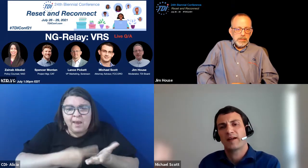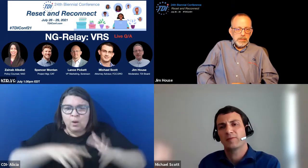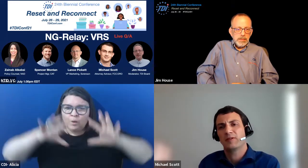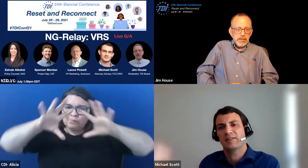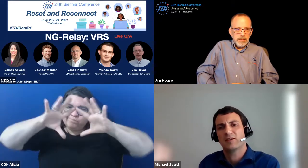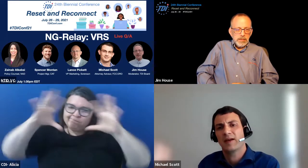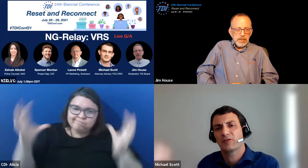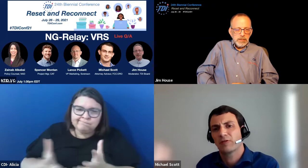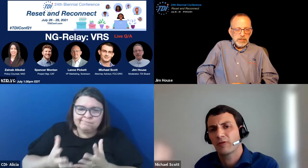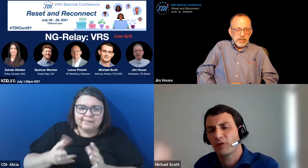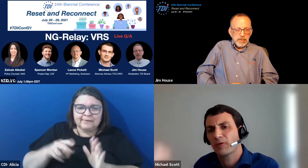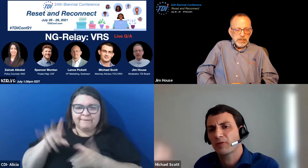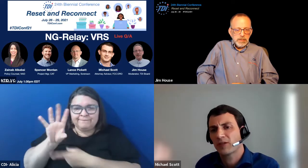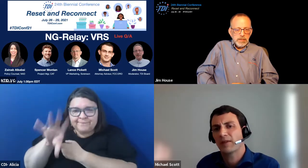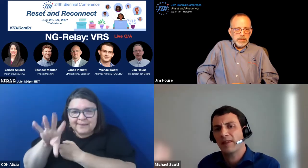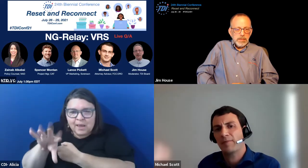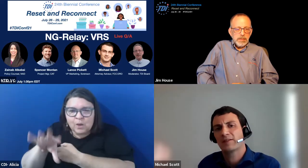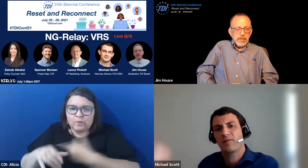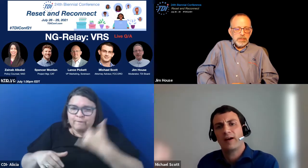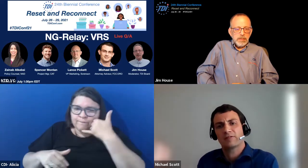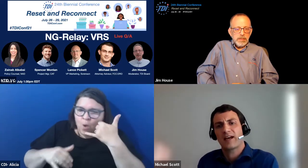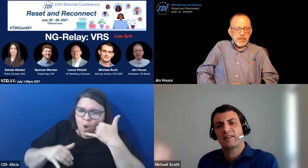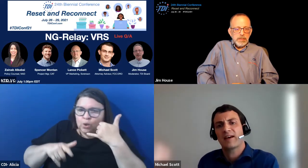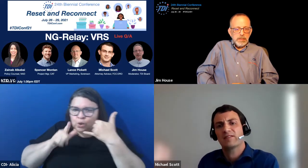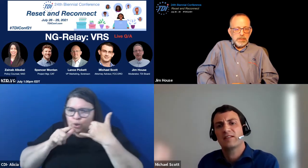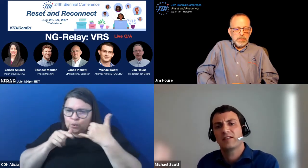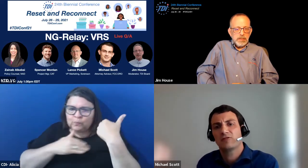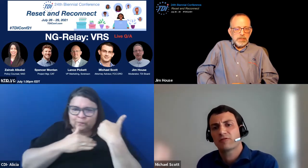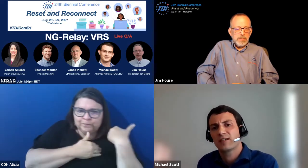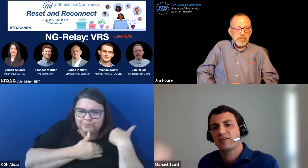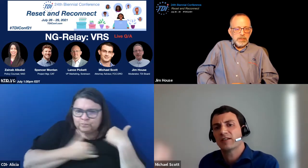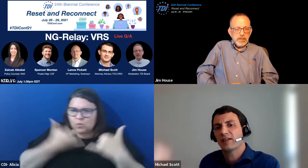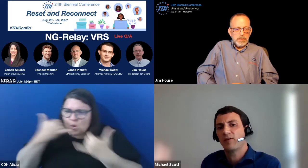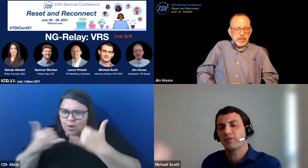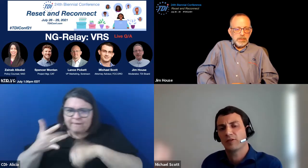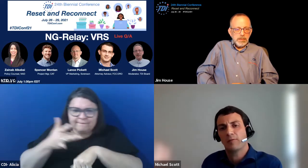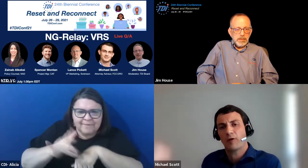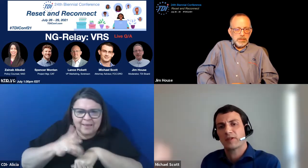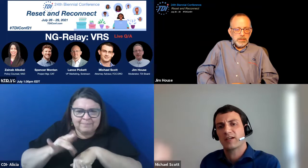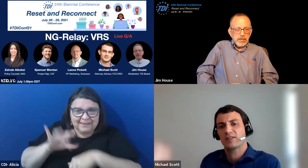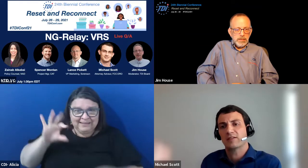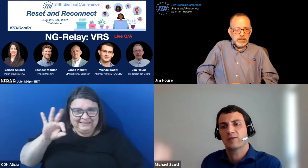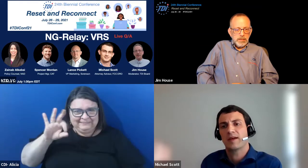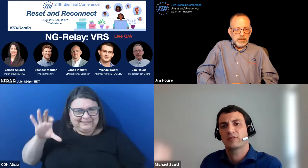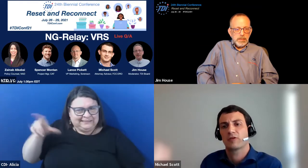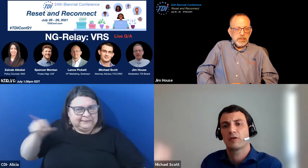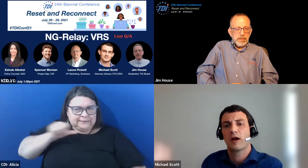whose responsibility is it to make sure there are interpreters? So that begins to fall outside the FCC's jurisdiction, and it falls to the Department of